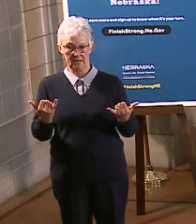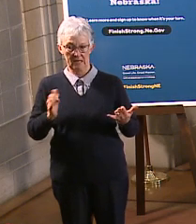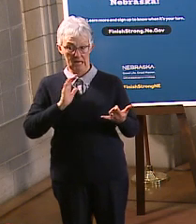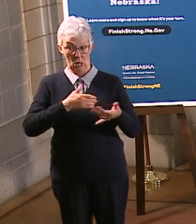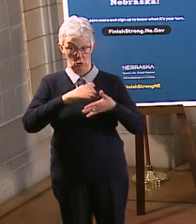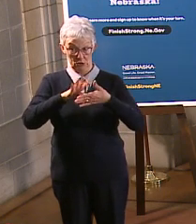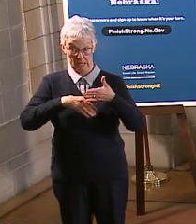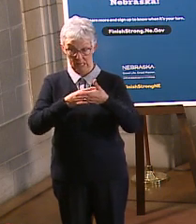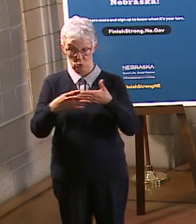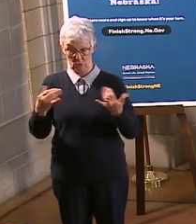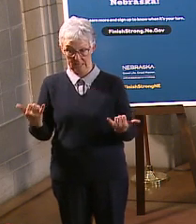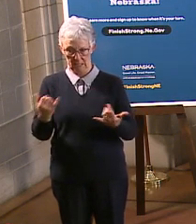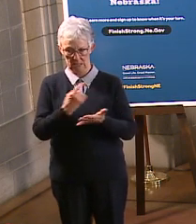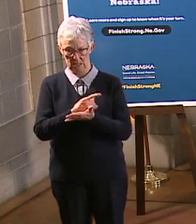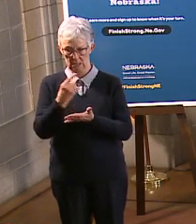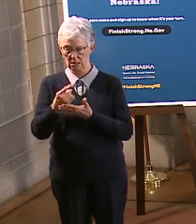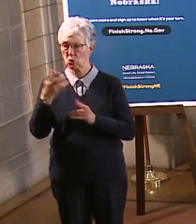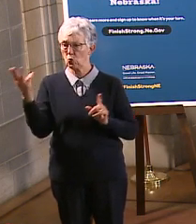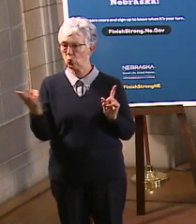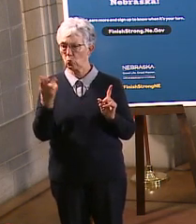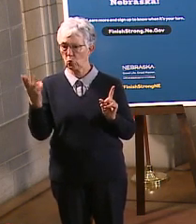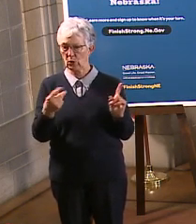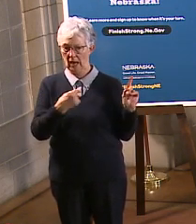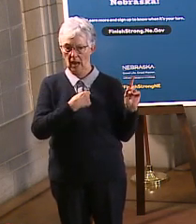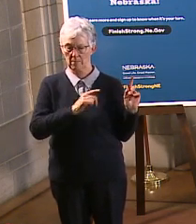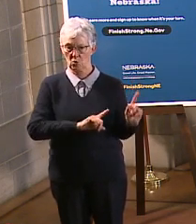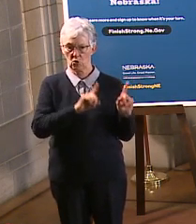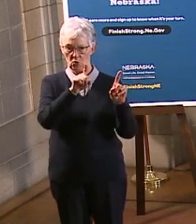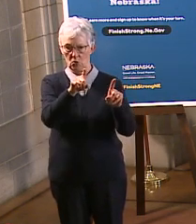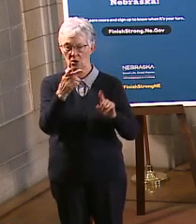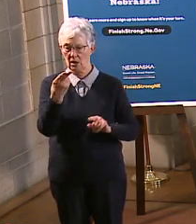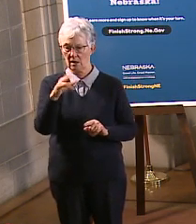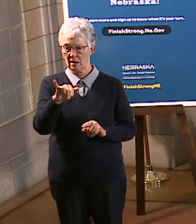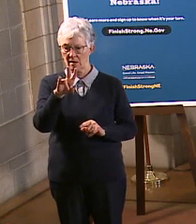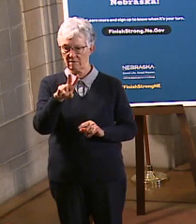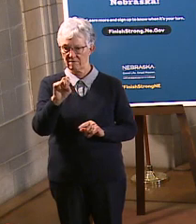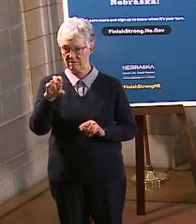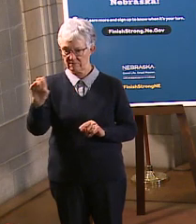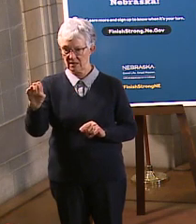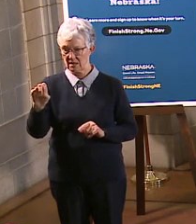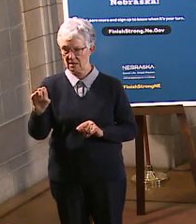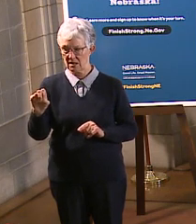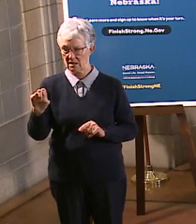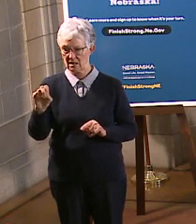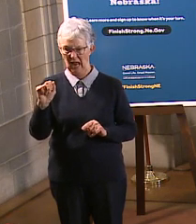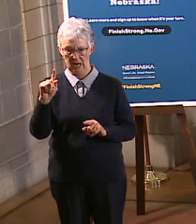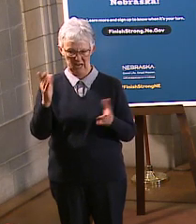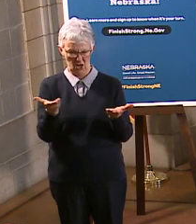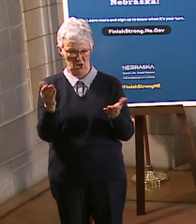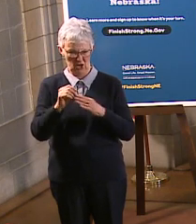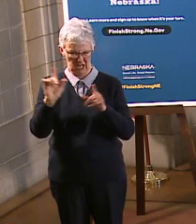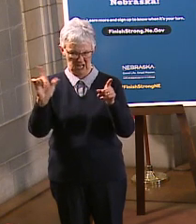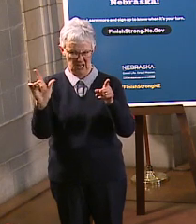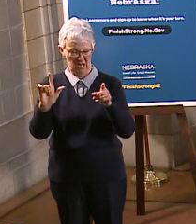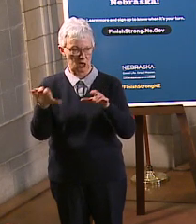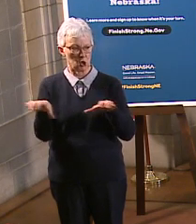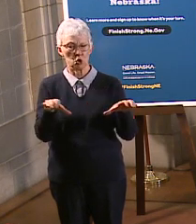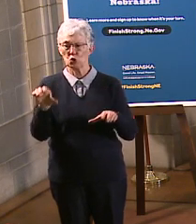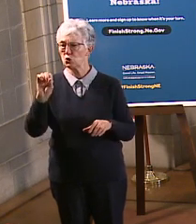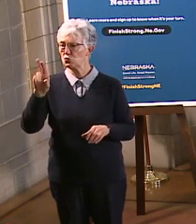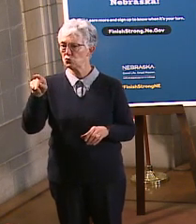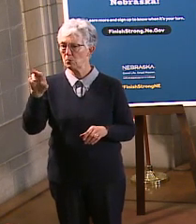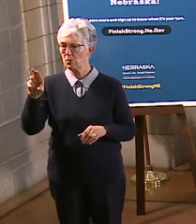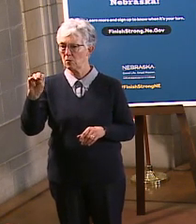on Wednesday, I will be at the Hy-Vee in Lincoln at 10 a.m. Central Time to do a